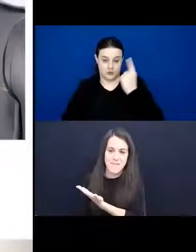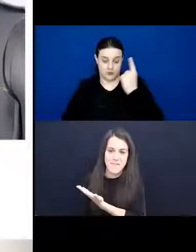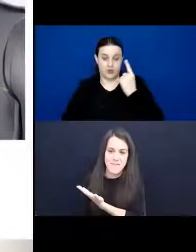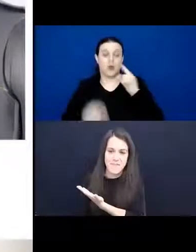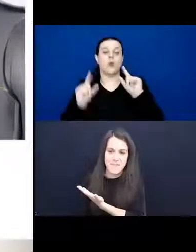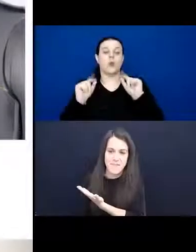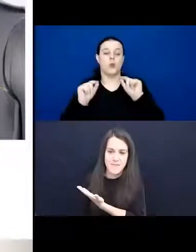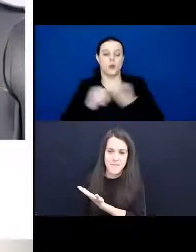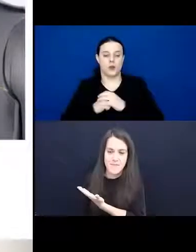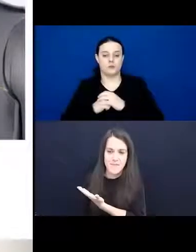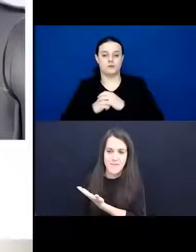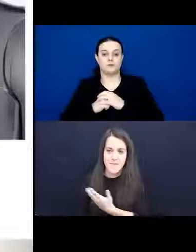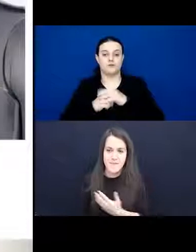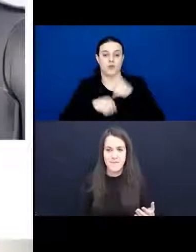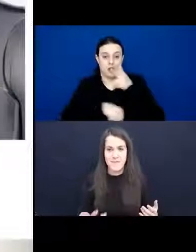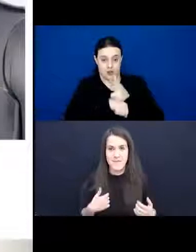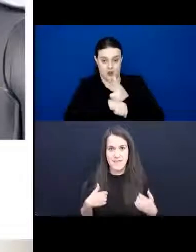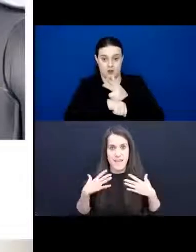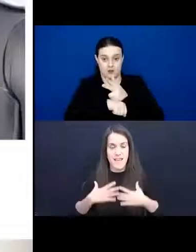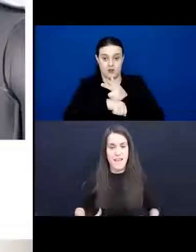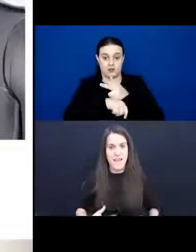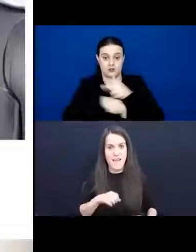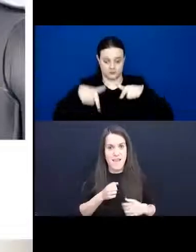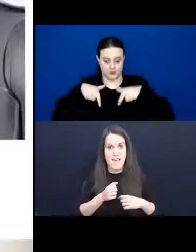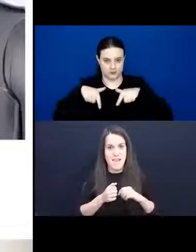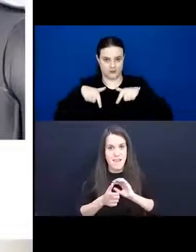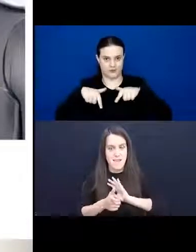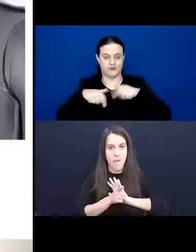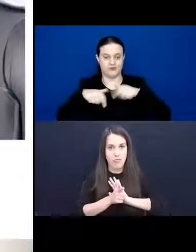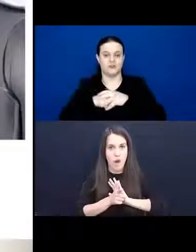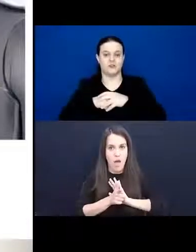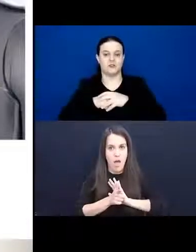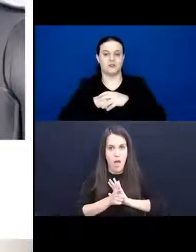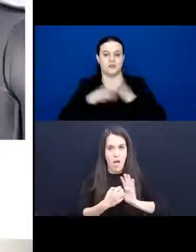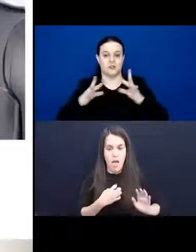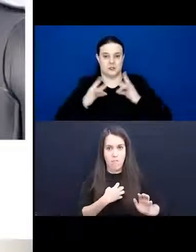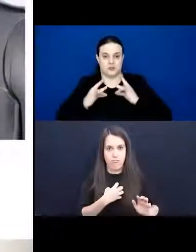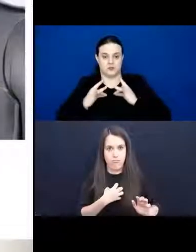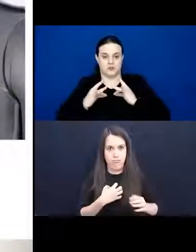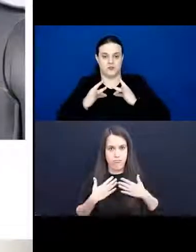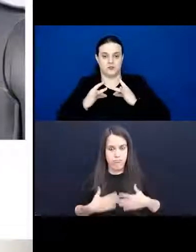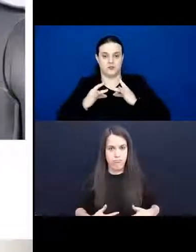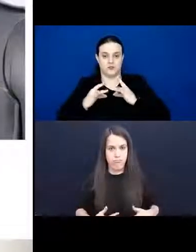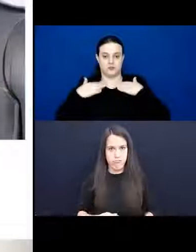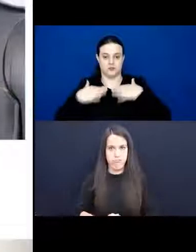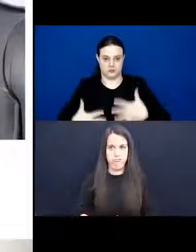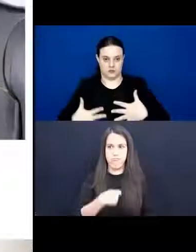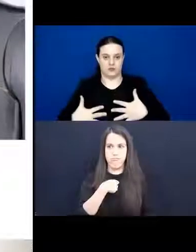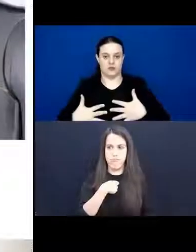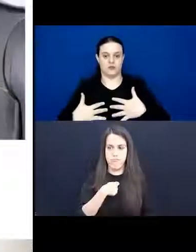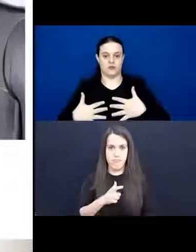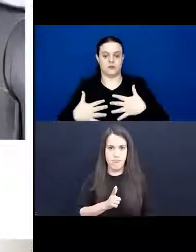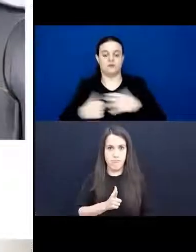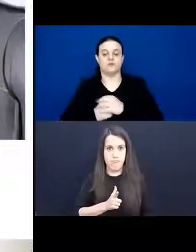be the camera that collects all the data, and it's attached to the textiles of this haptic